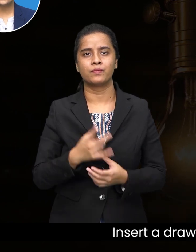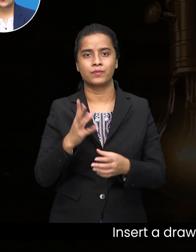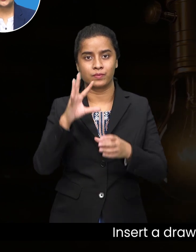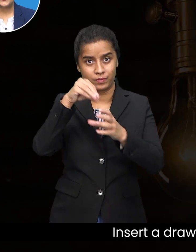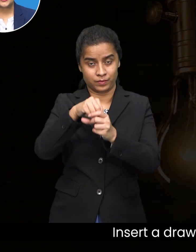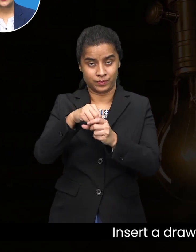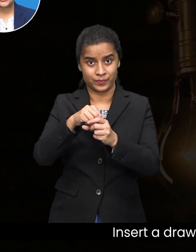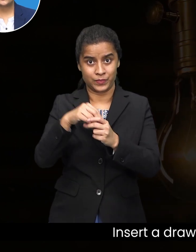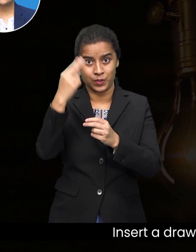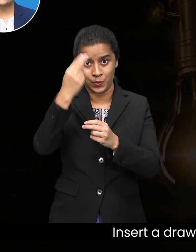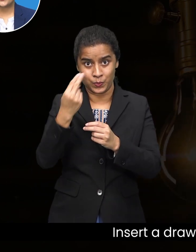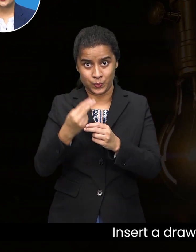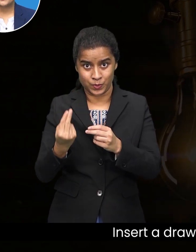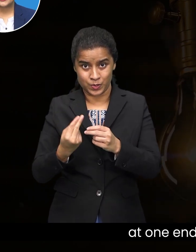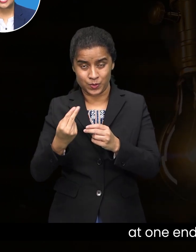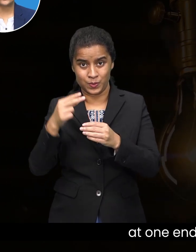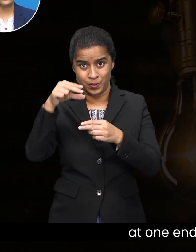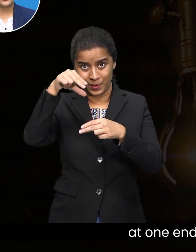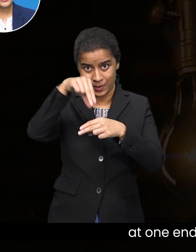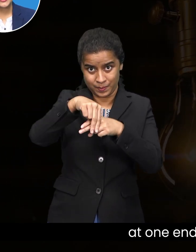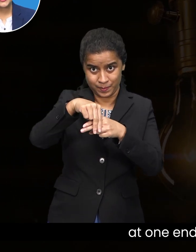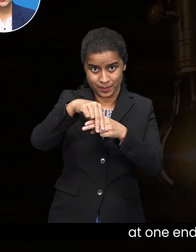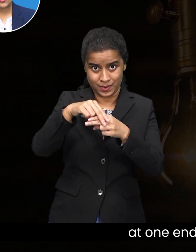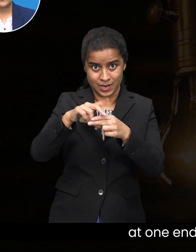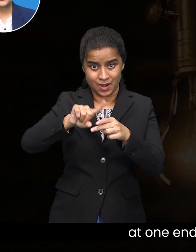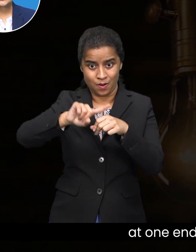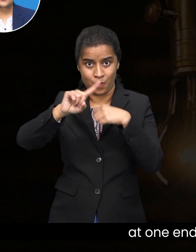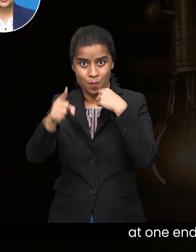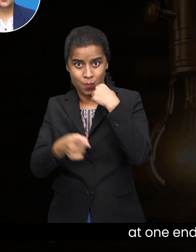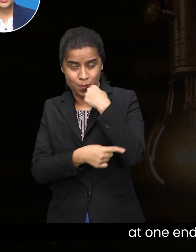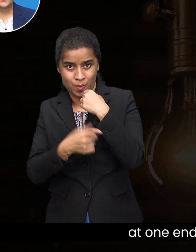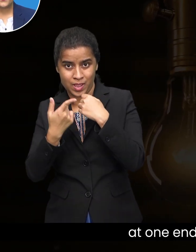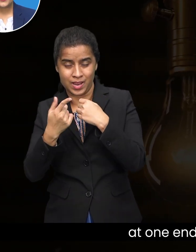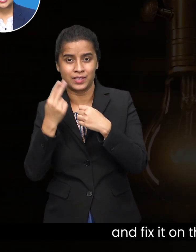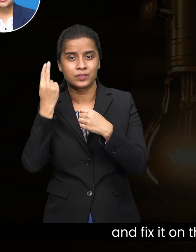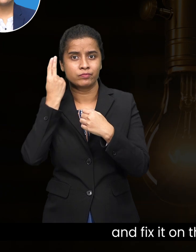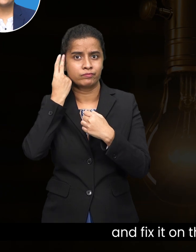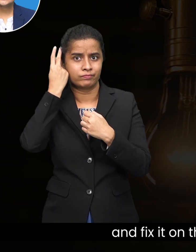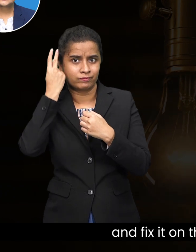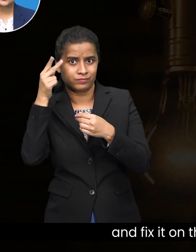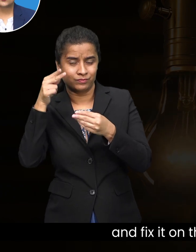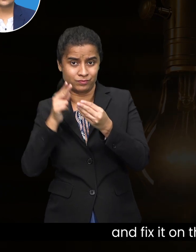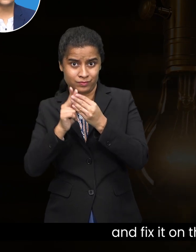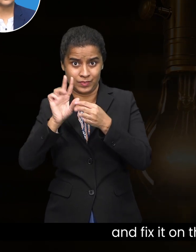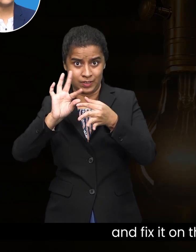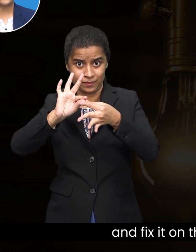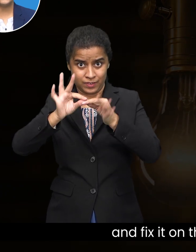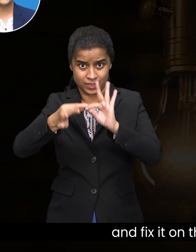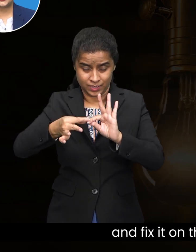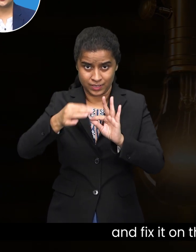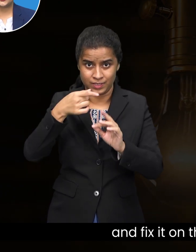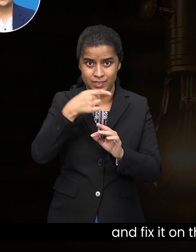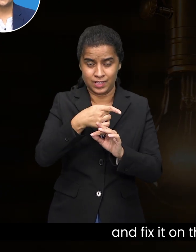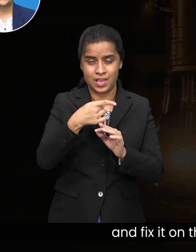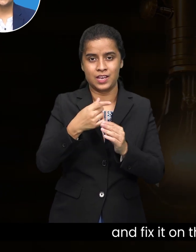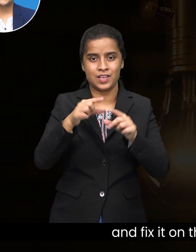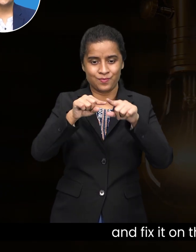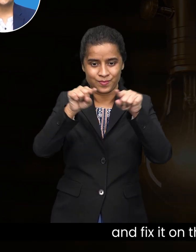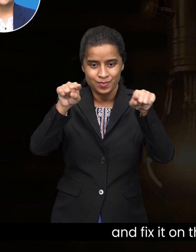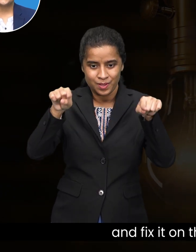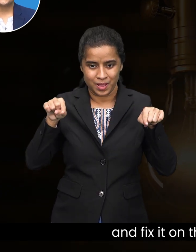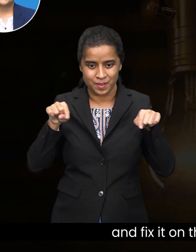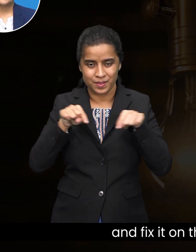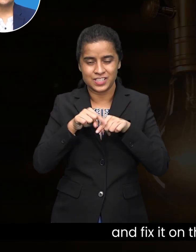Insert a drawing pin into the ring at one end of the safety pin and fix it on the thermocol sheet.